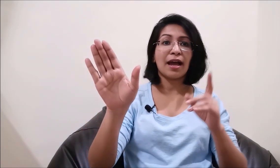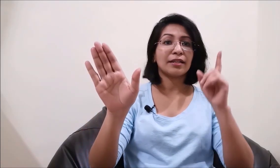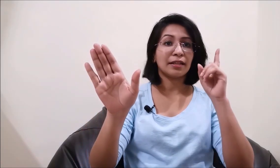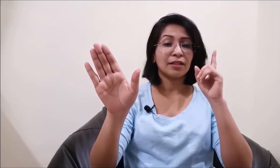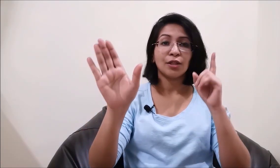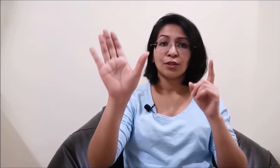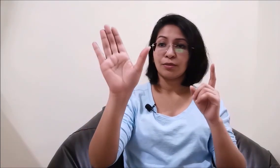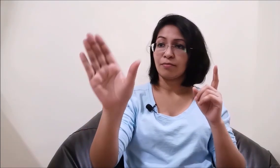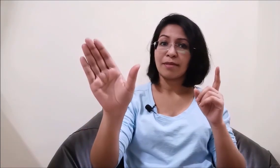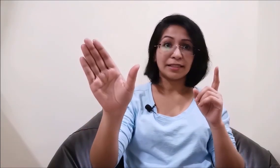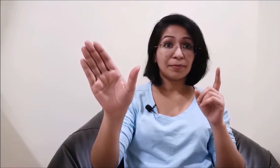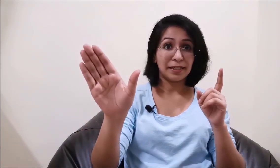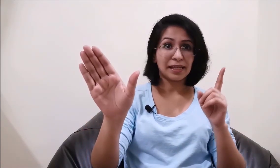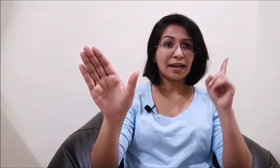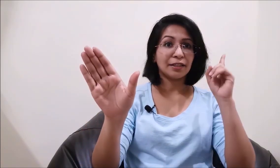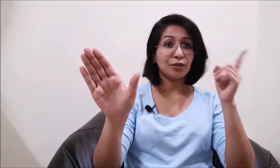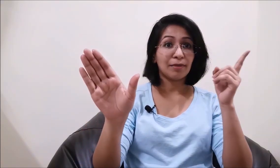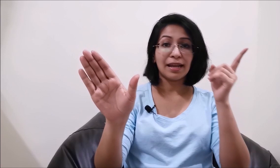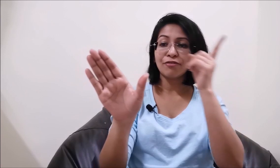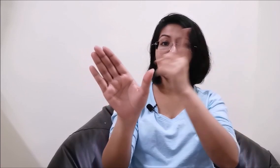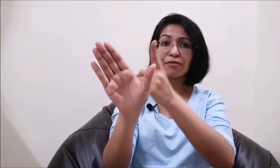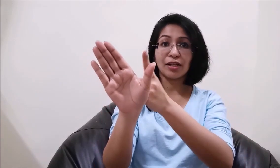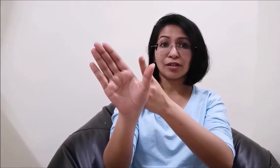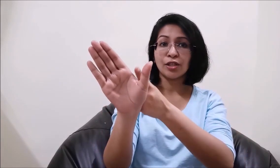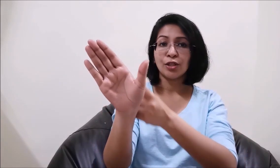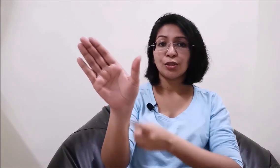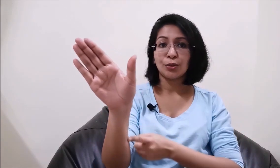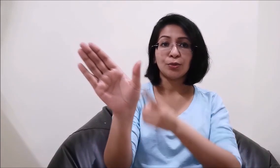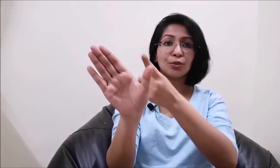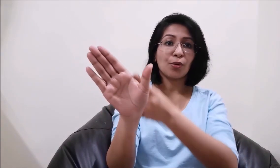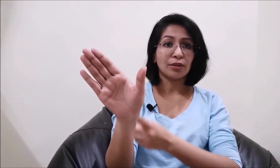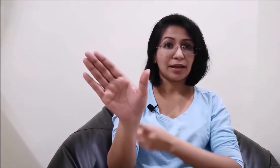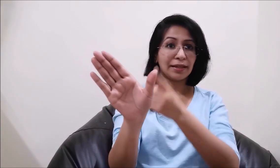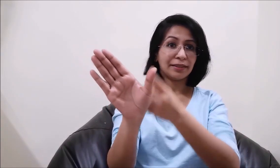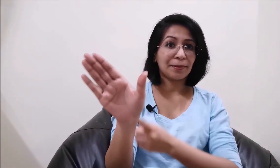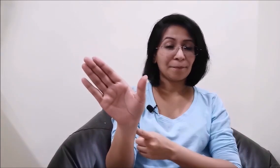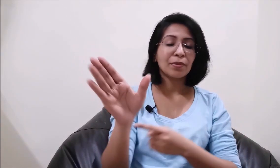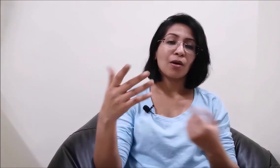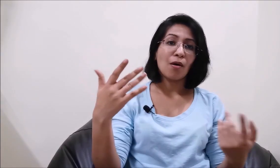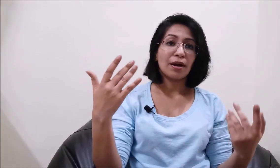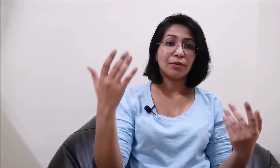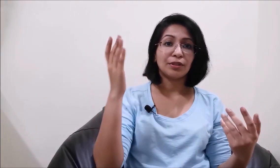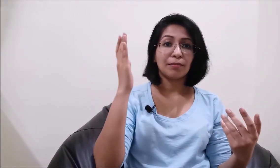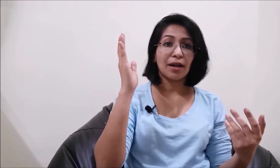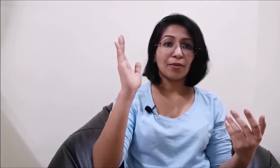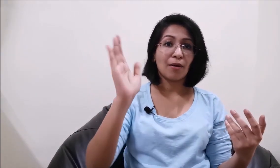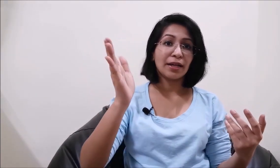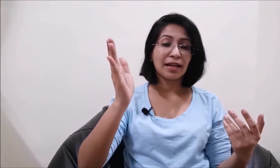hand as a base hand and using my left hand finger to draw the line, or I'm using my right